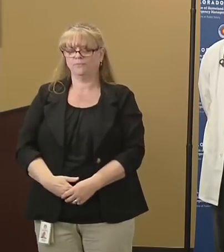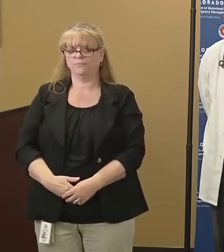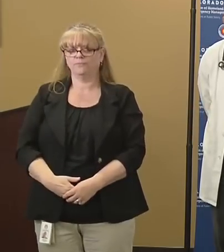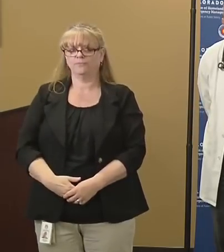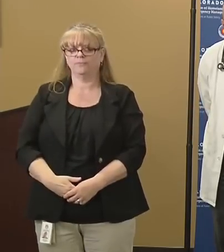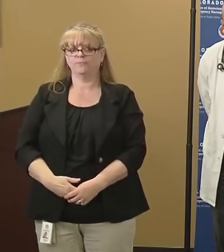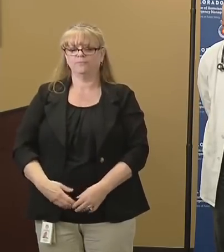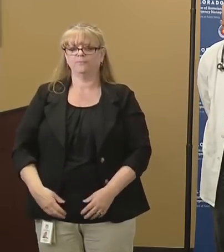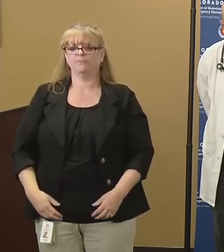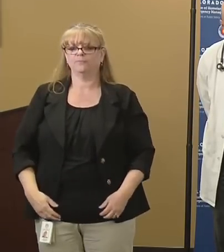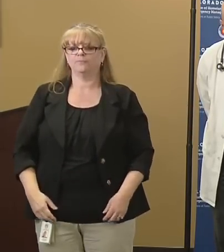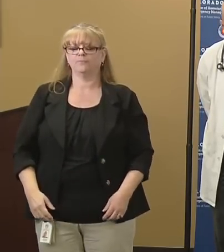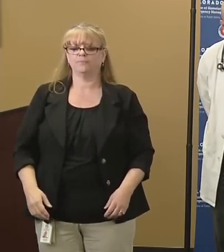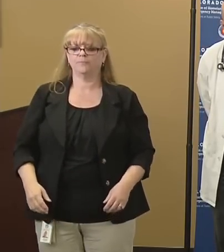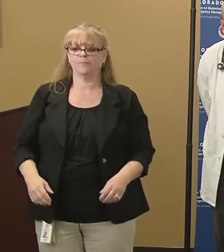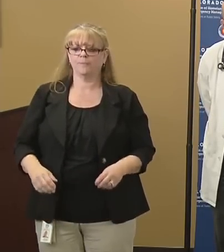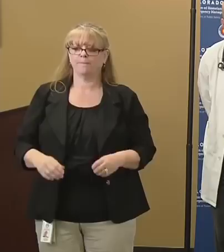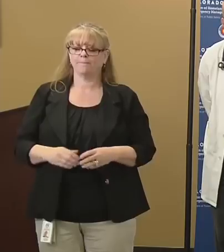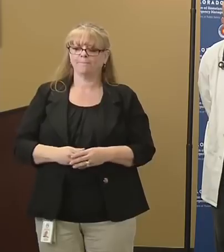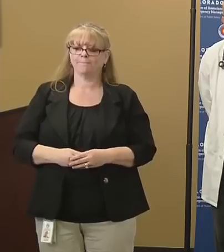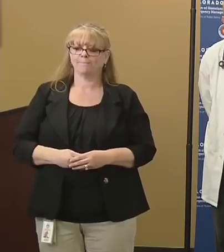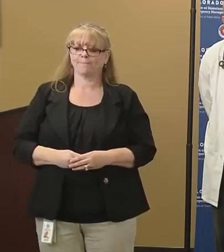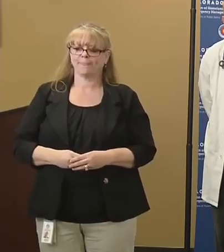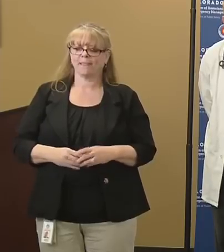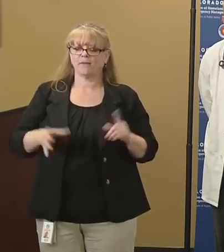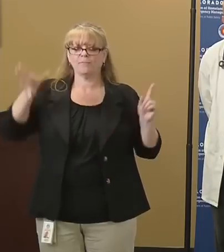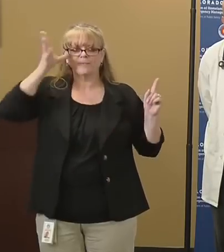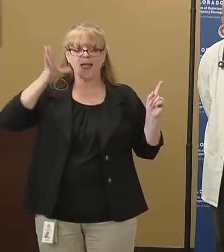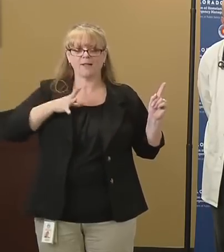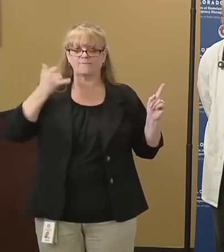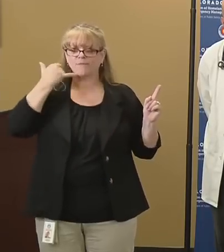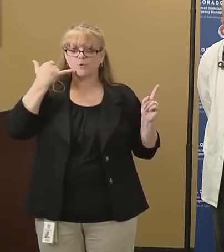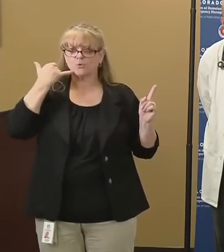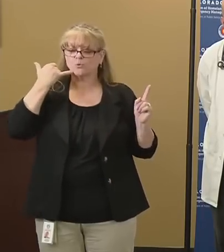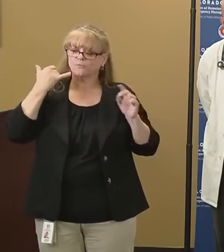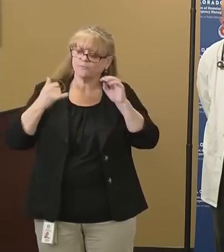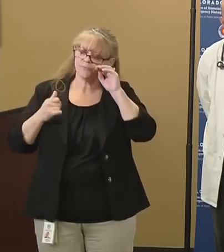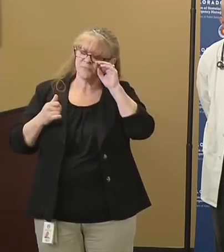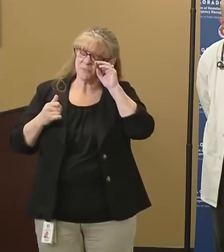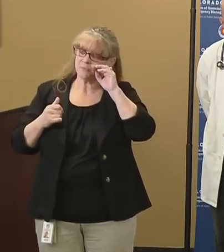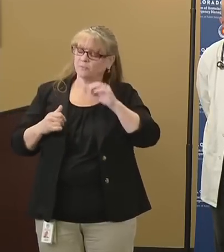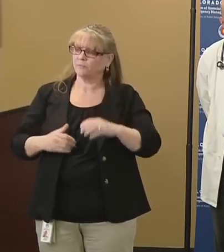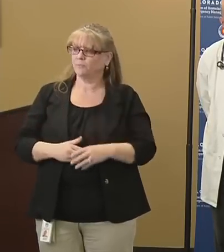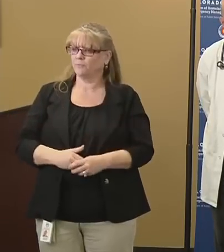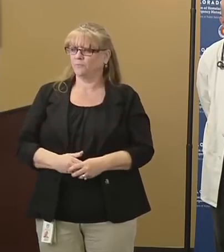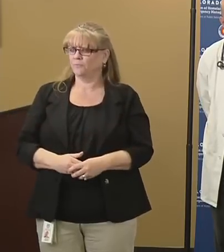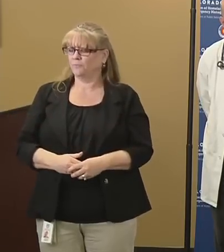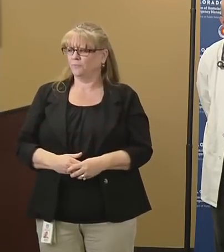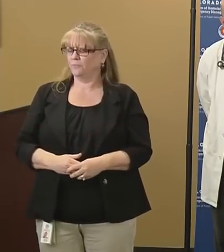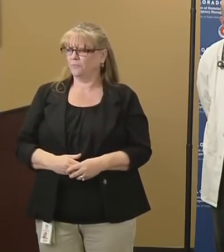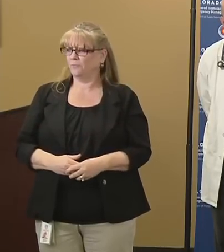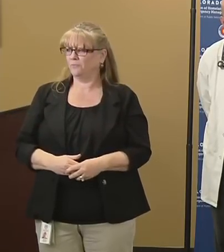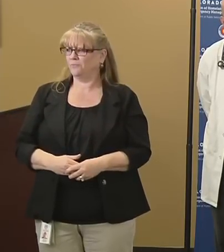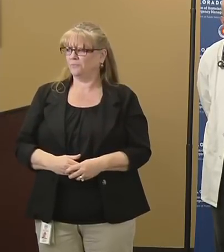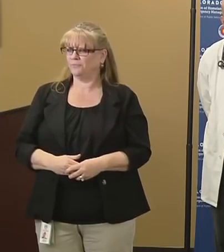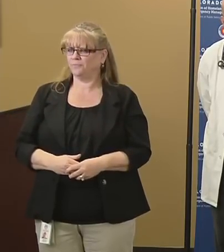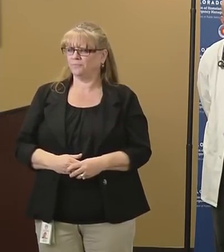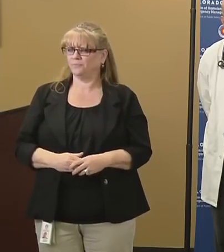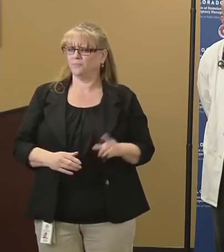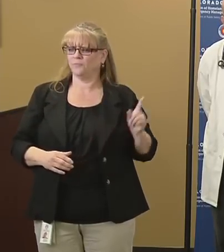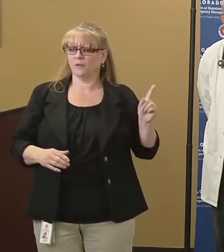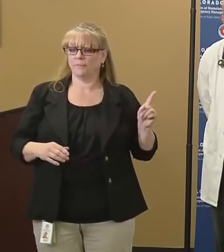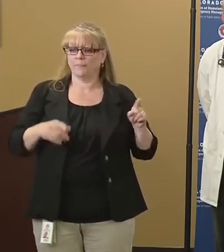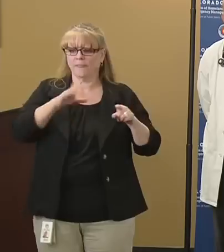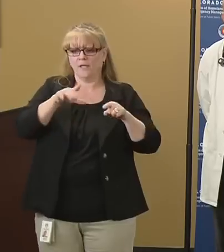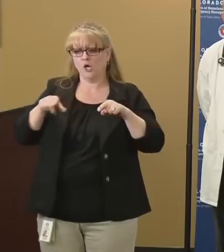Hi, Governor. Ed Seelover with the Denver Business Journal. I know today's press conference is mostly on health information, but we're